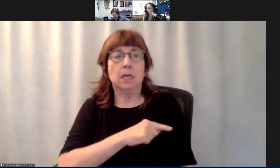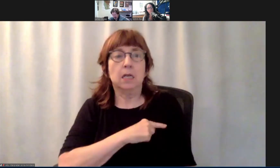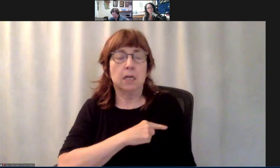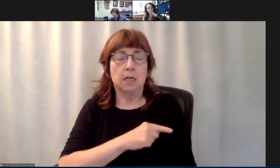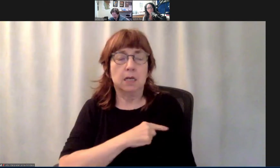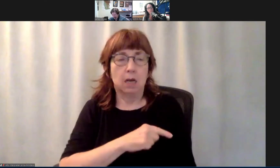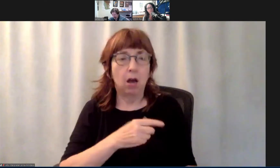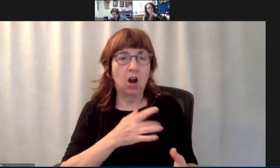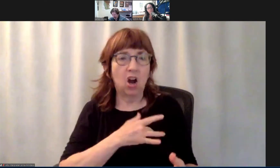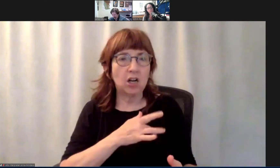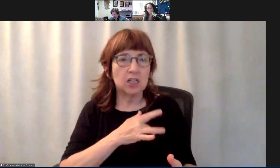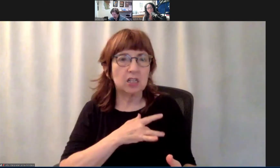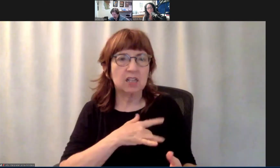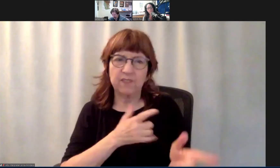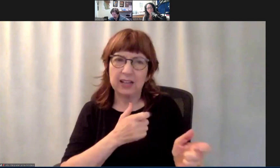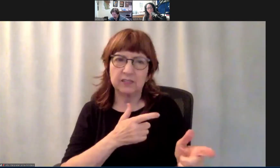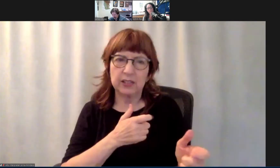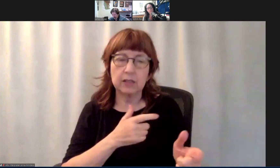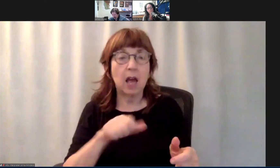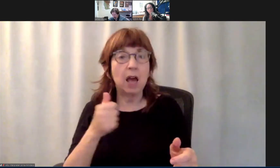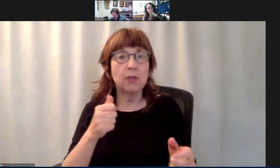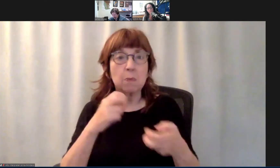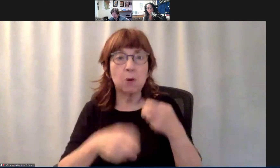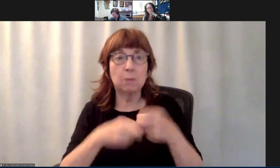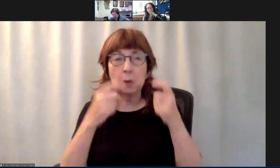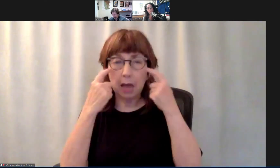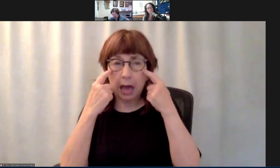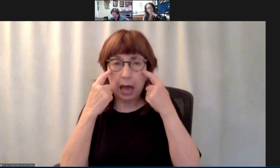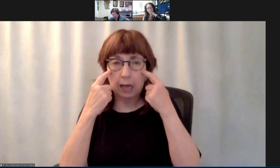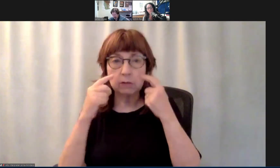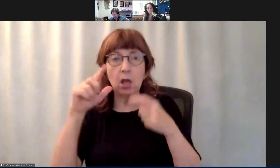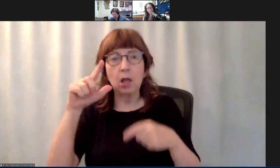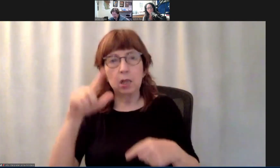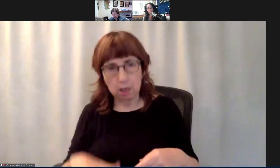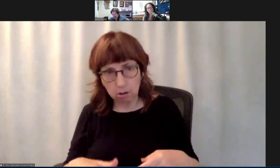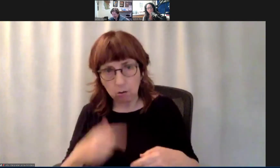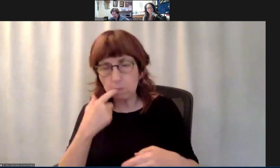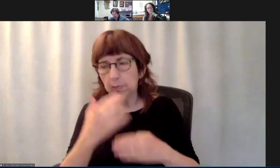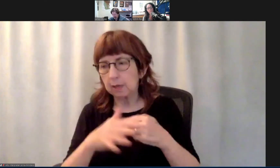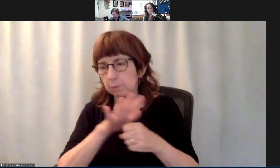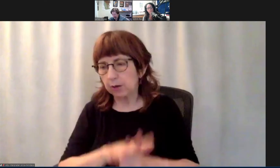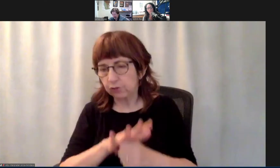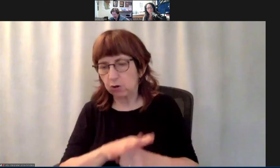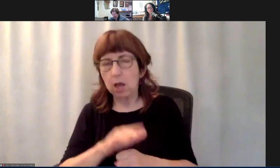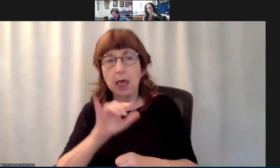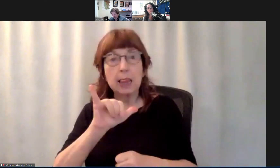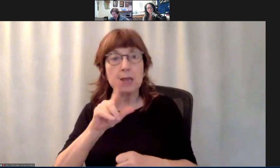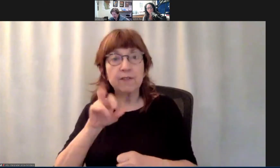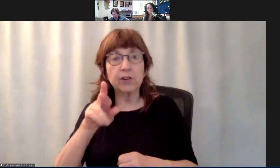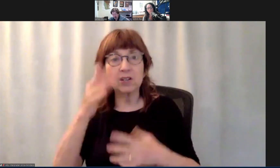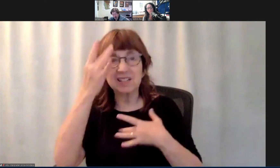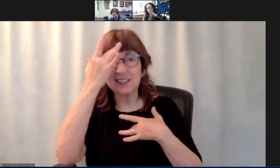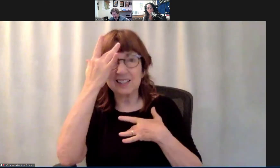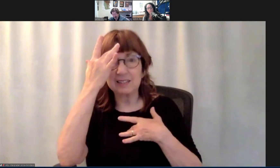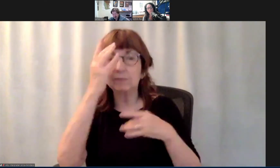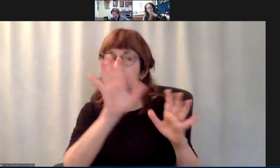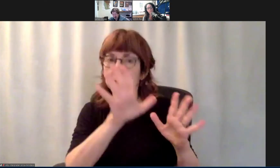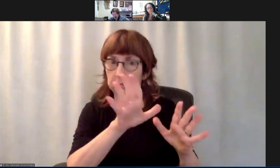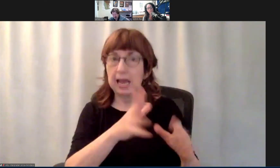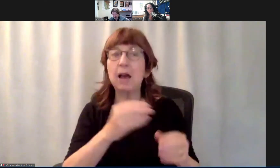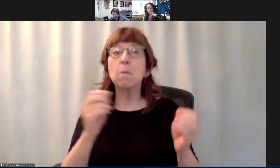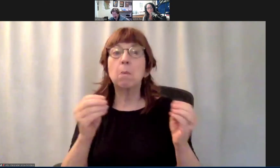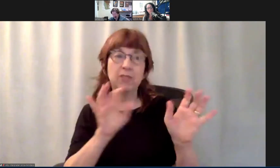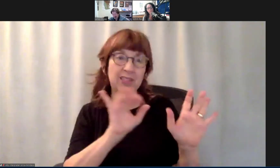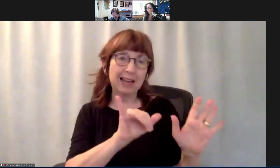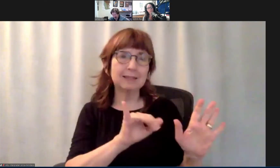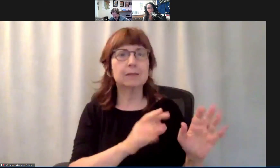rate, other problems with the eyes, low blood pressure, liver disease, and the more serious reactions, those